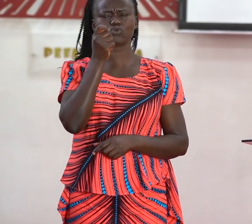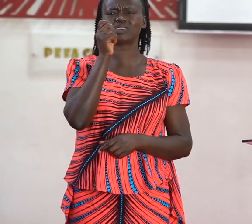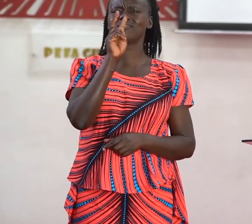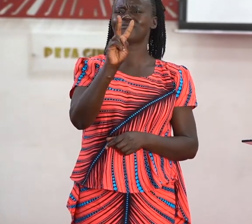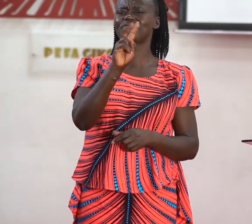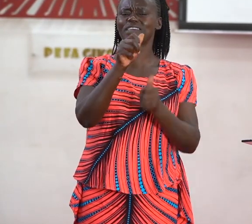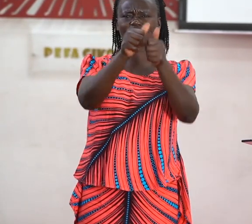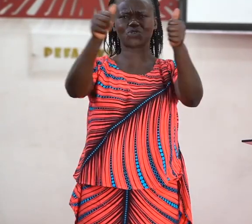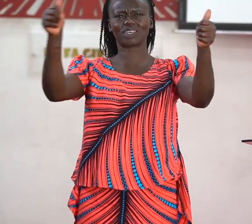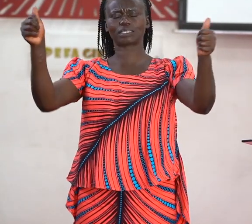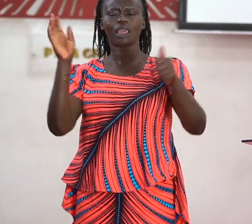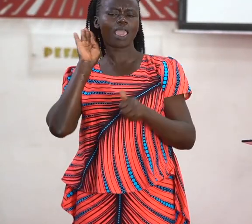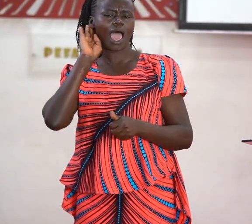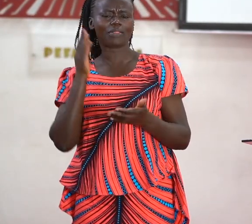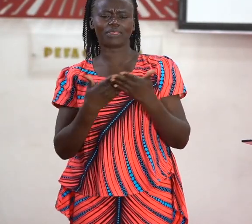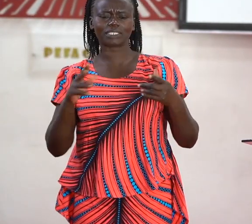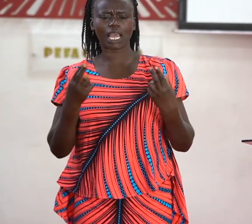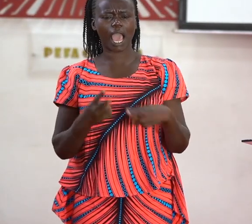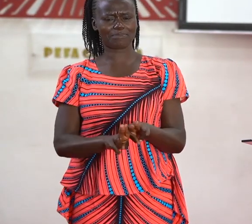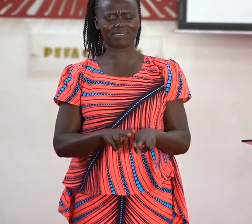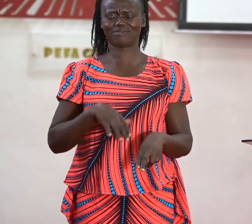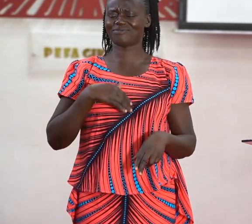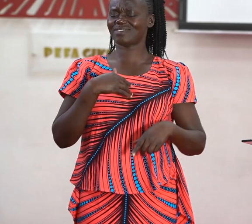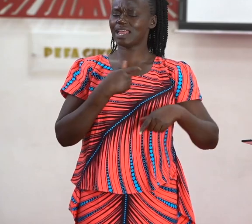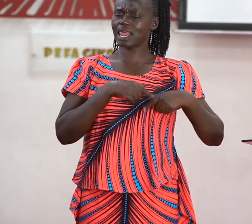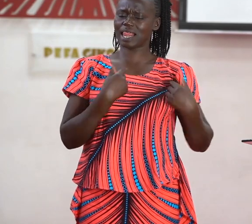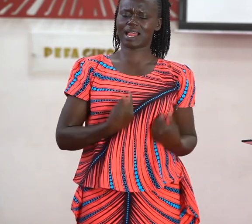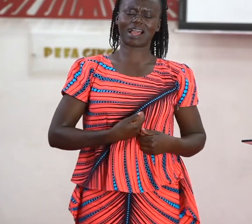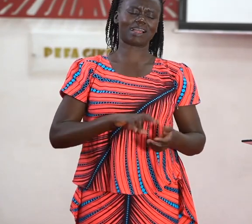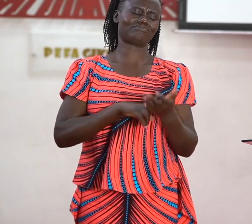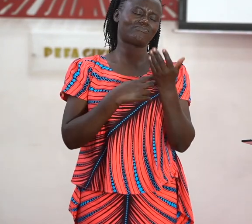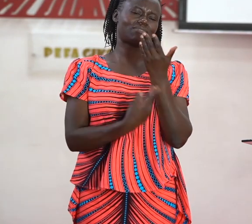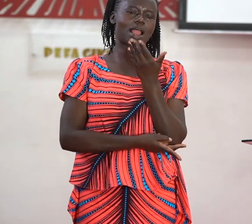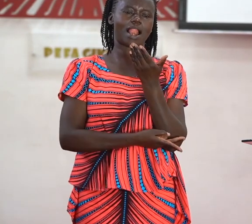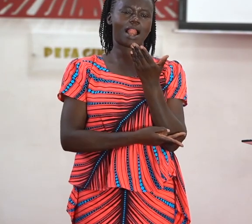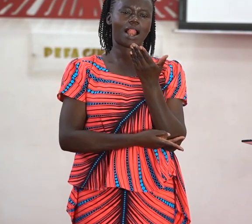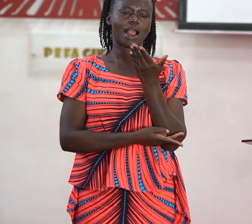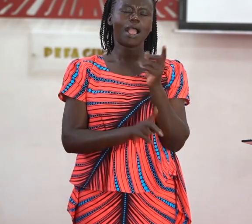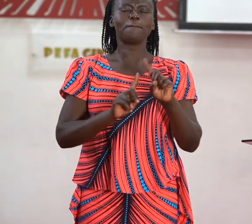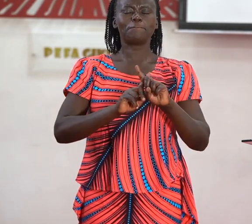things that are happening, you feel like your heart is breaking. But when you go to the,